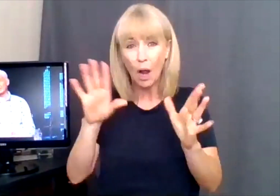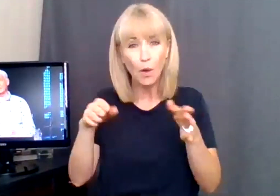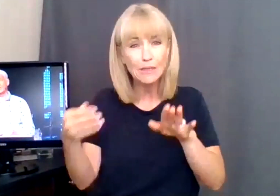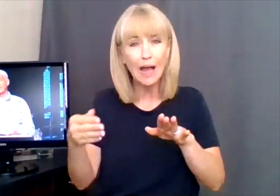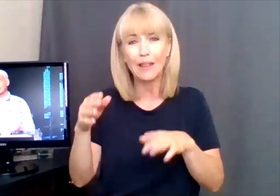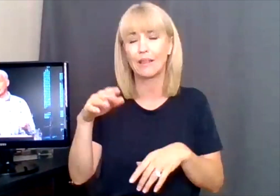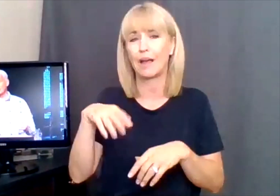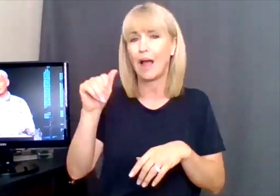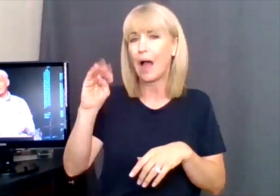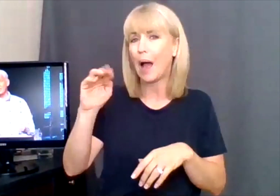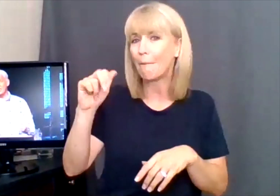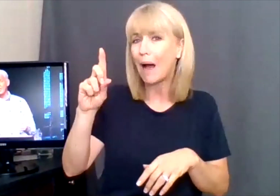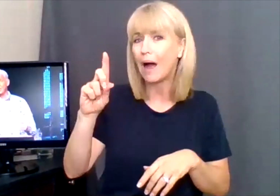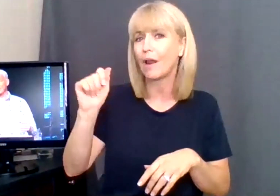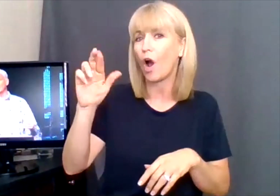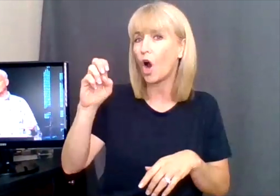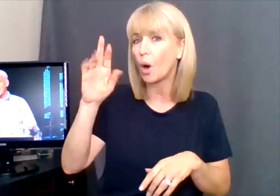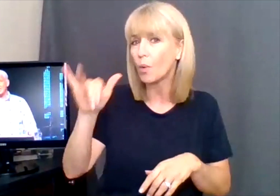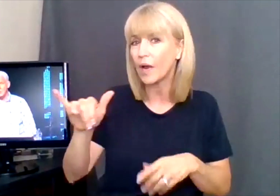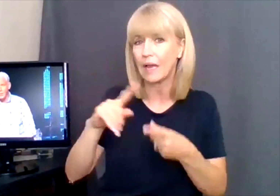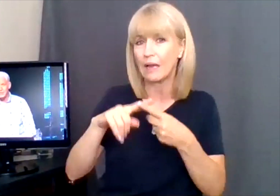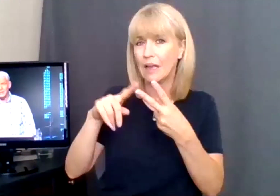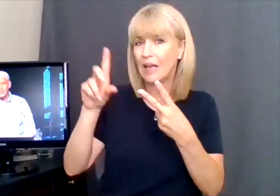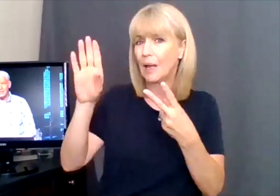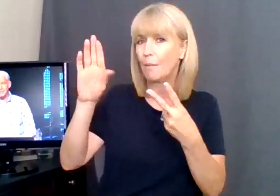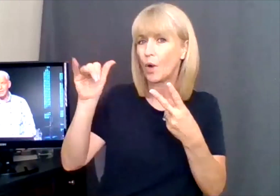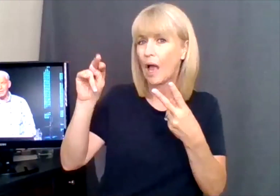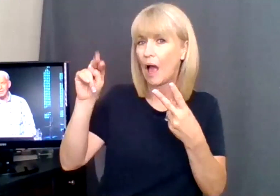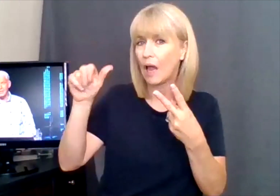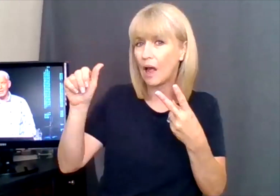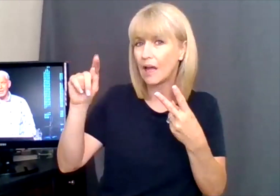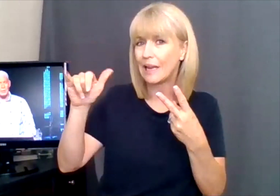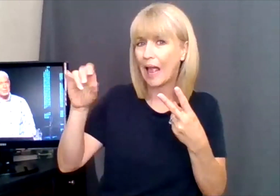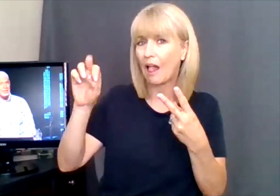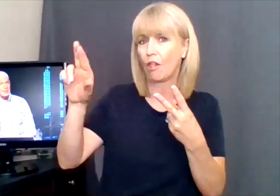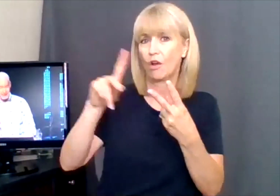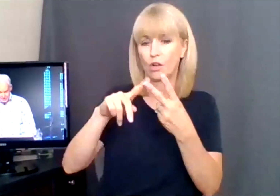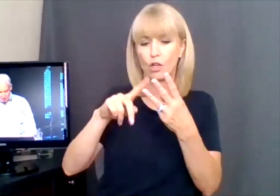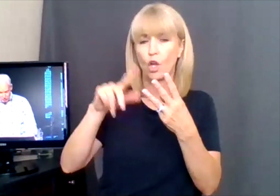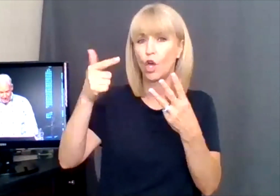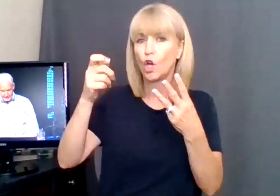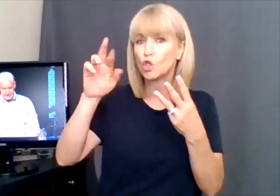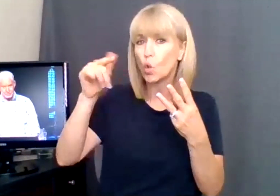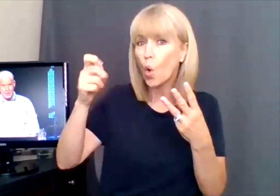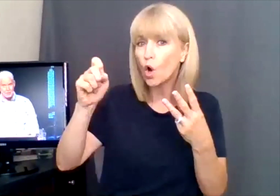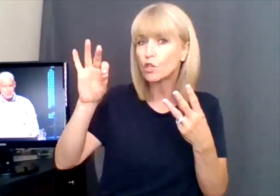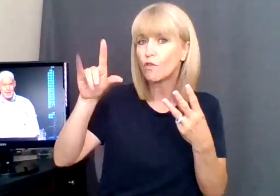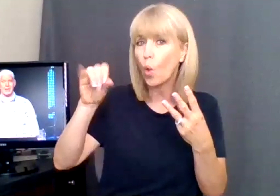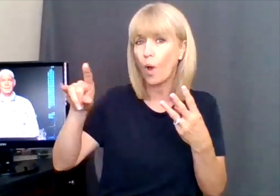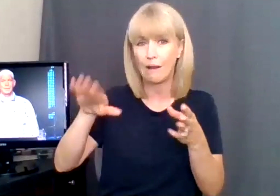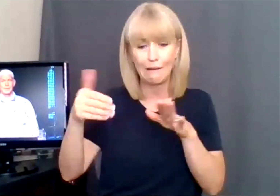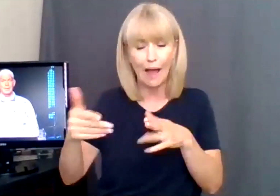Breonna Taylor, and then George Flynn, and the world is shaken once again. As we see the things around us